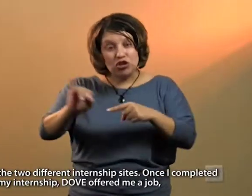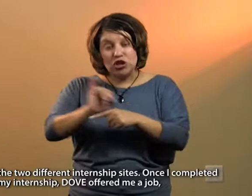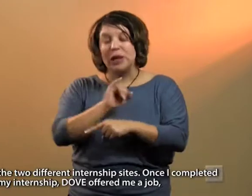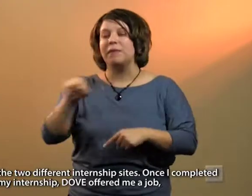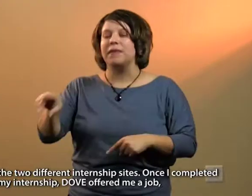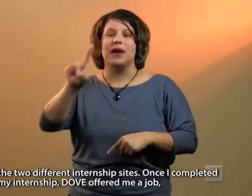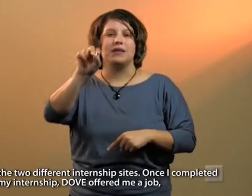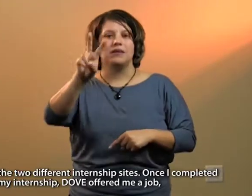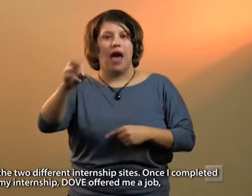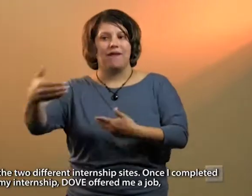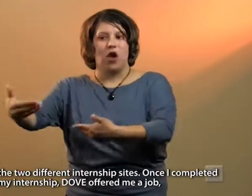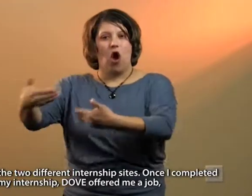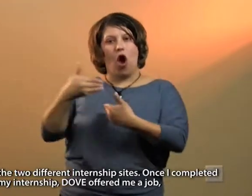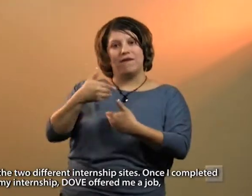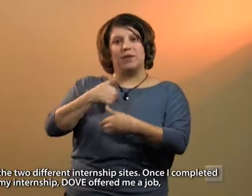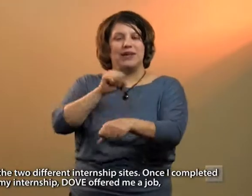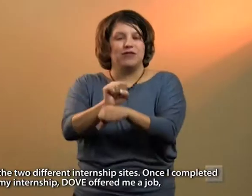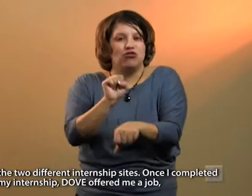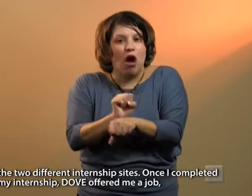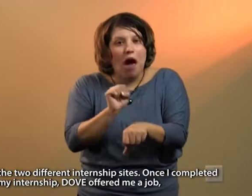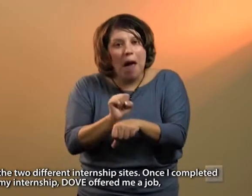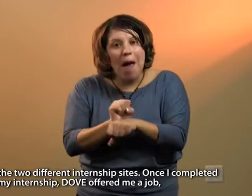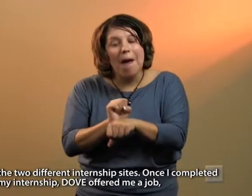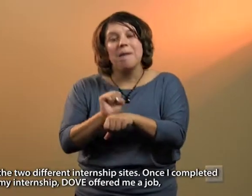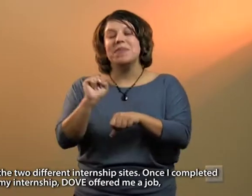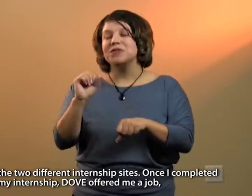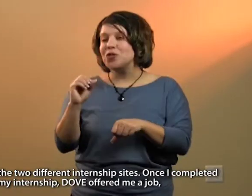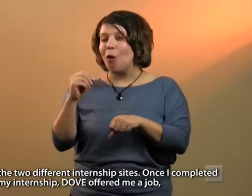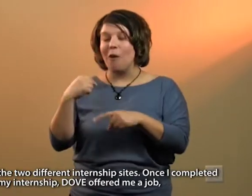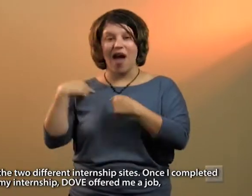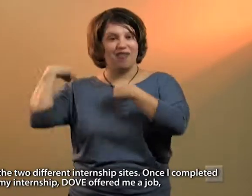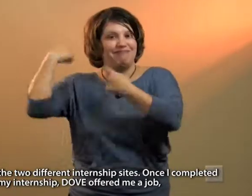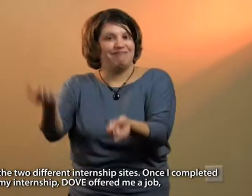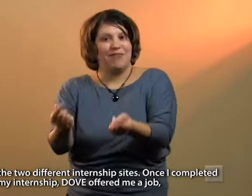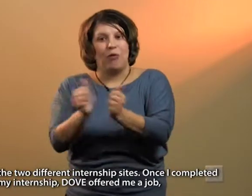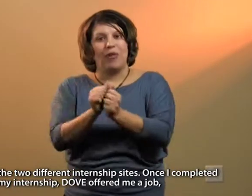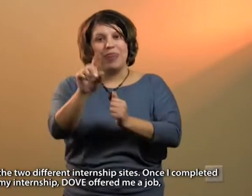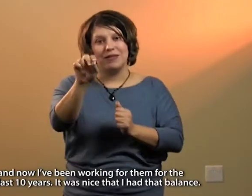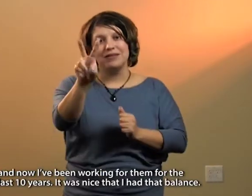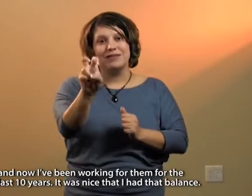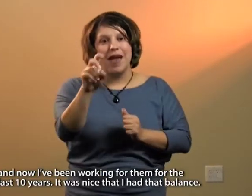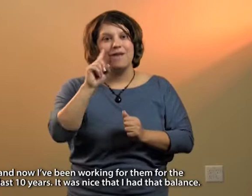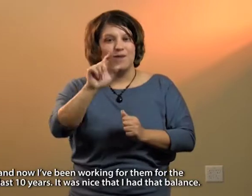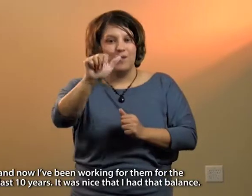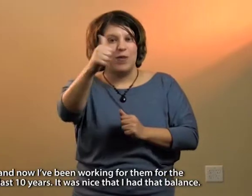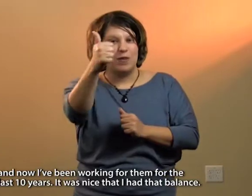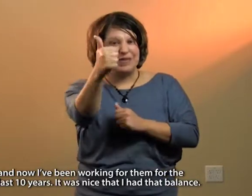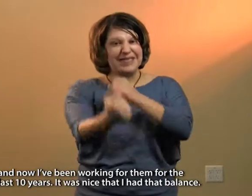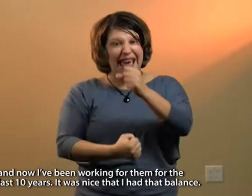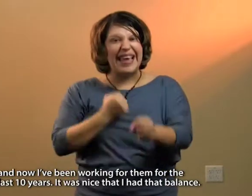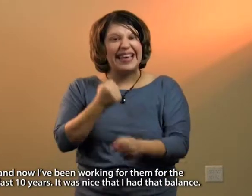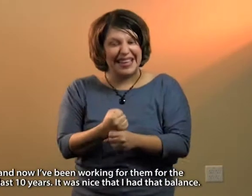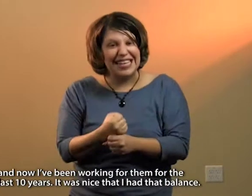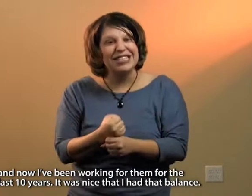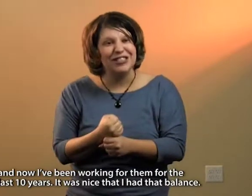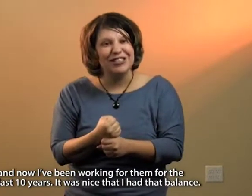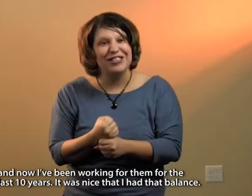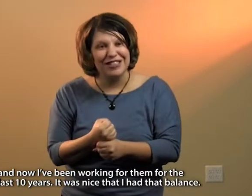Once I completed my internship, DOVE offered me a job And now I've been working for them for the last ten